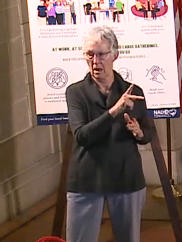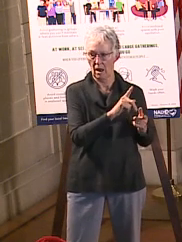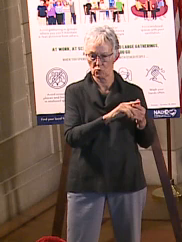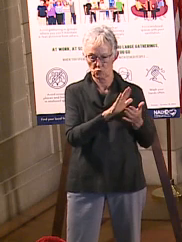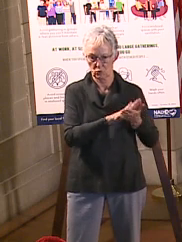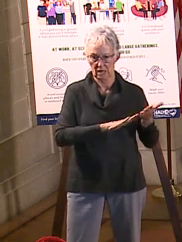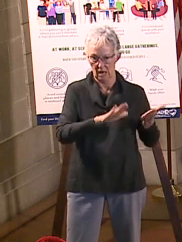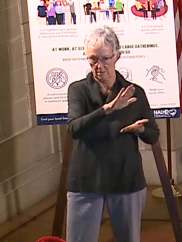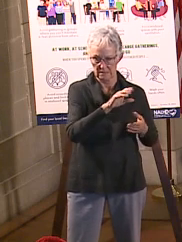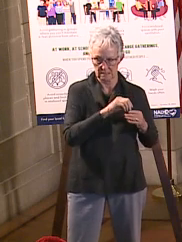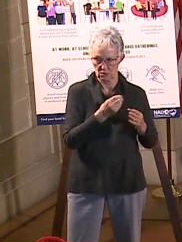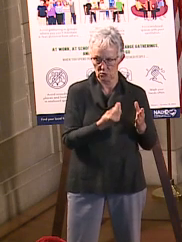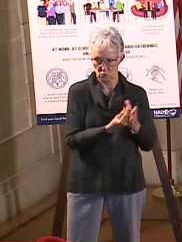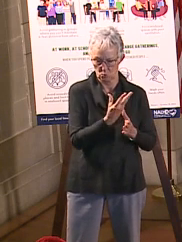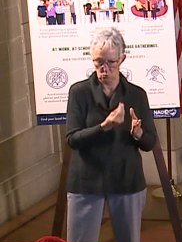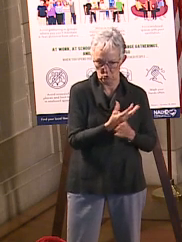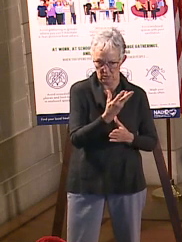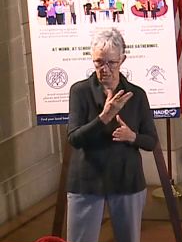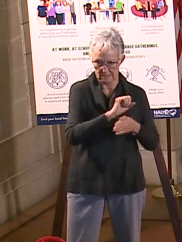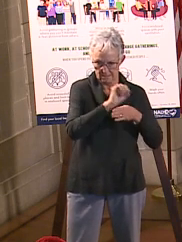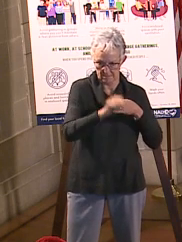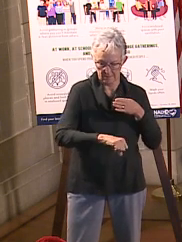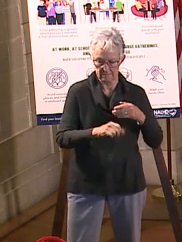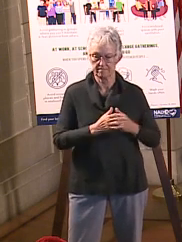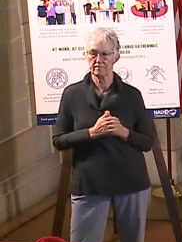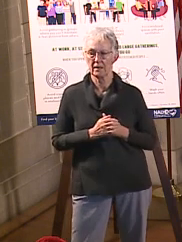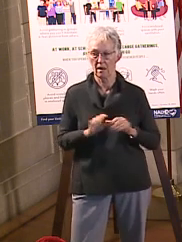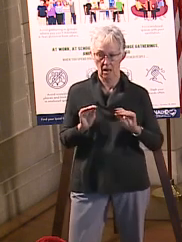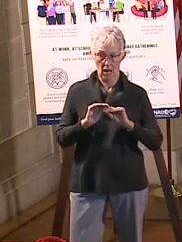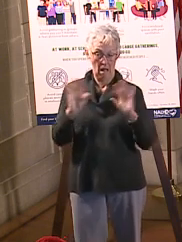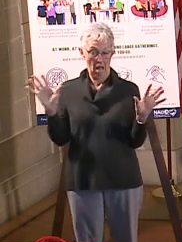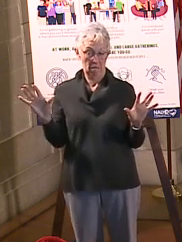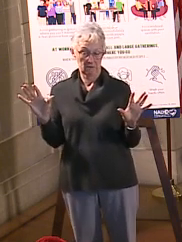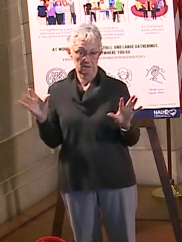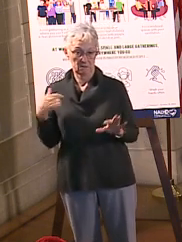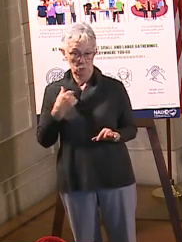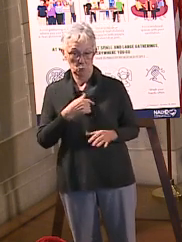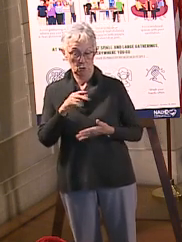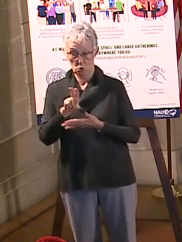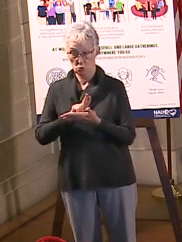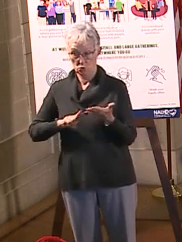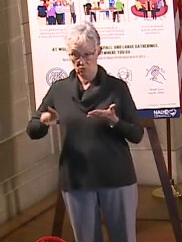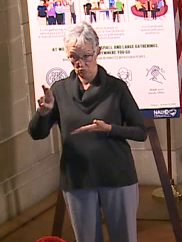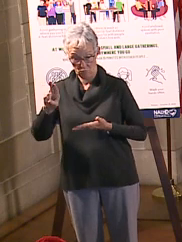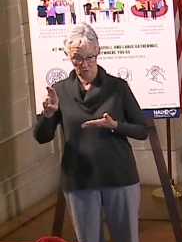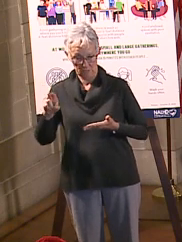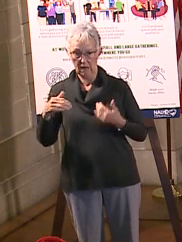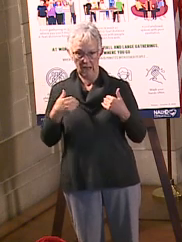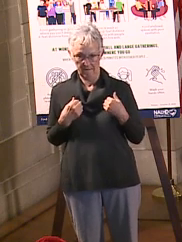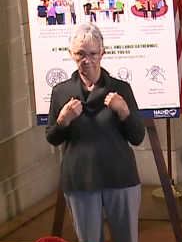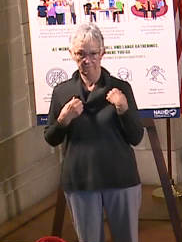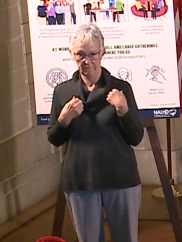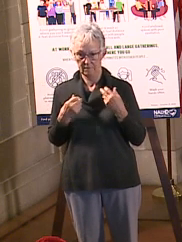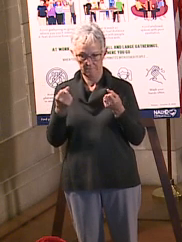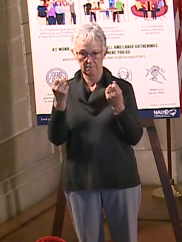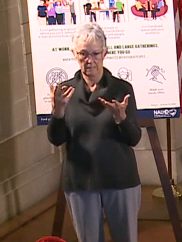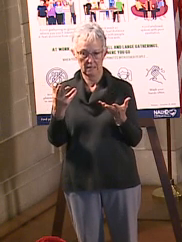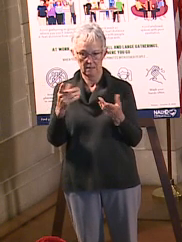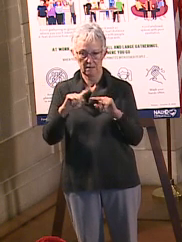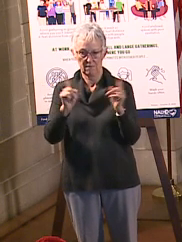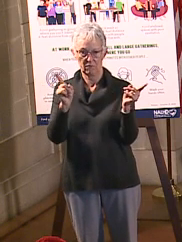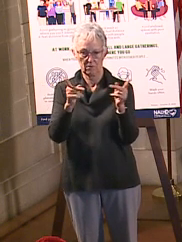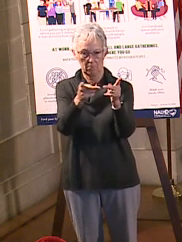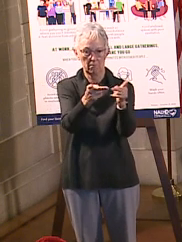spring? Obviously, as a university system, we have multiple campuses. Just to remind everybody, our flagship campus in